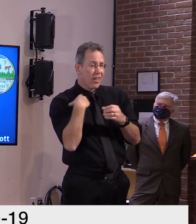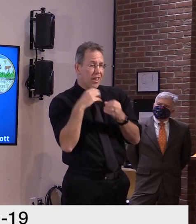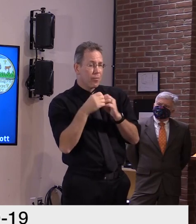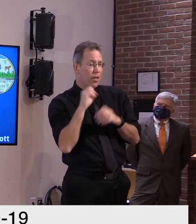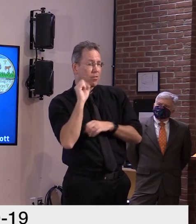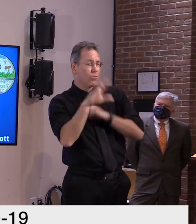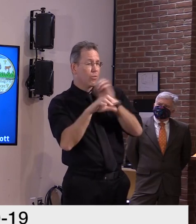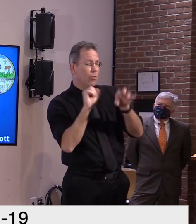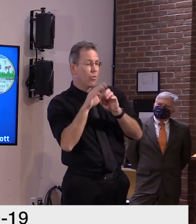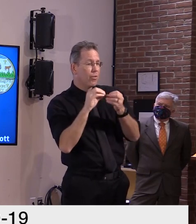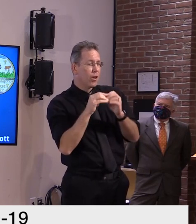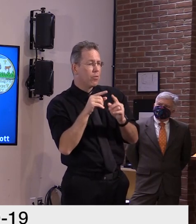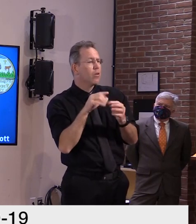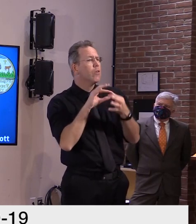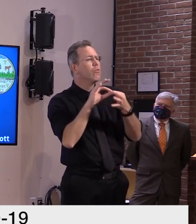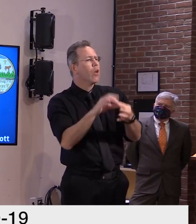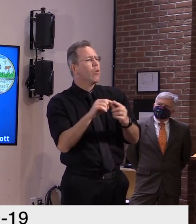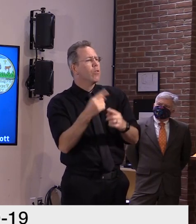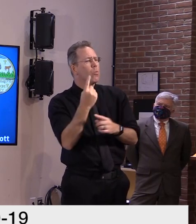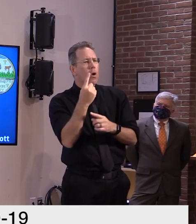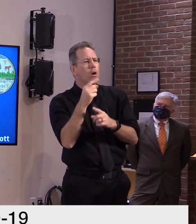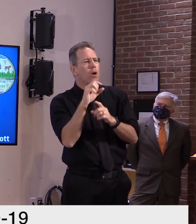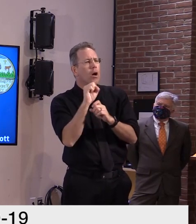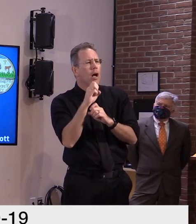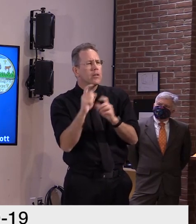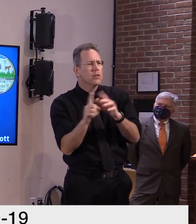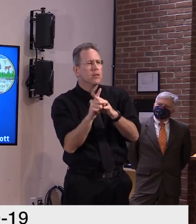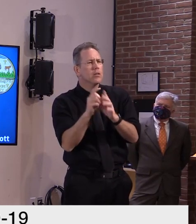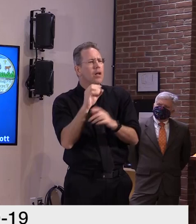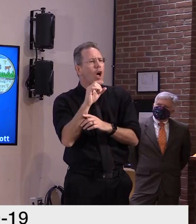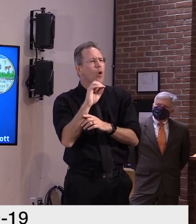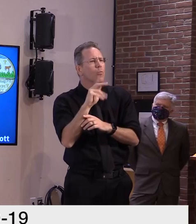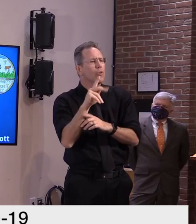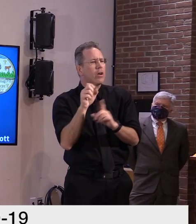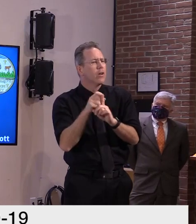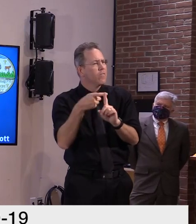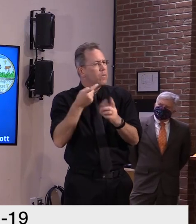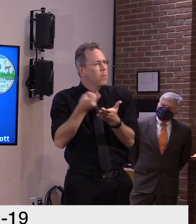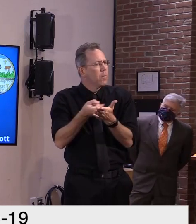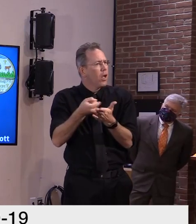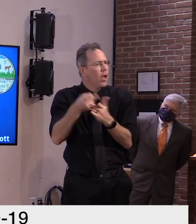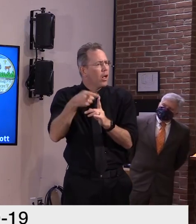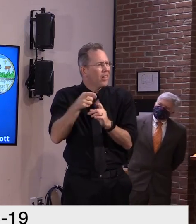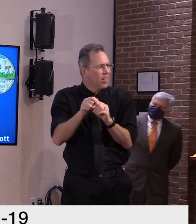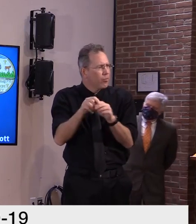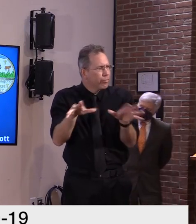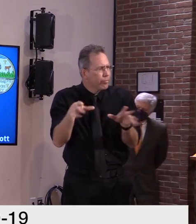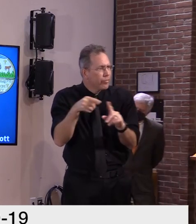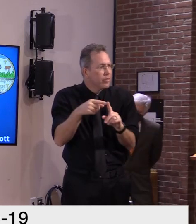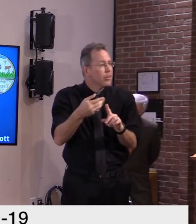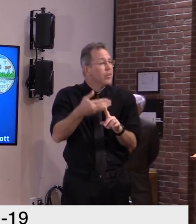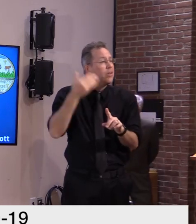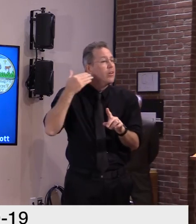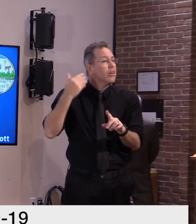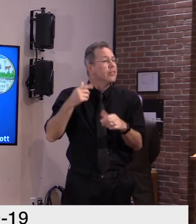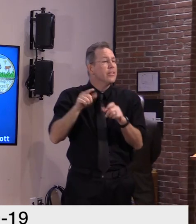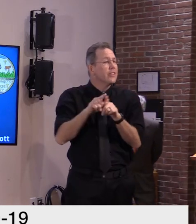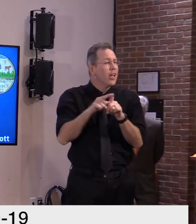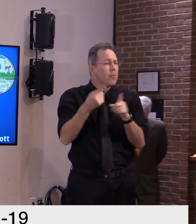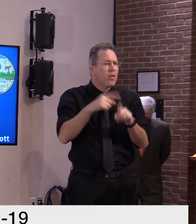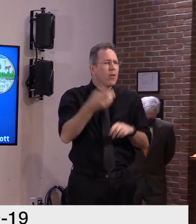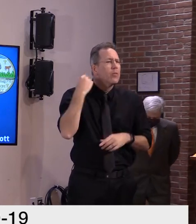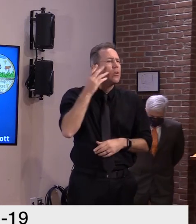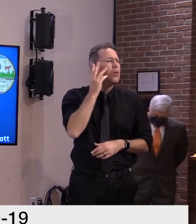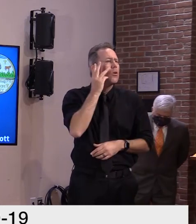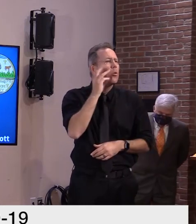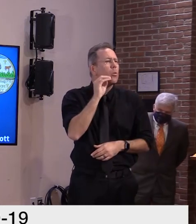major outbreak. We went through a similar experience, as you saw on the graph,